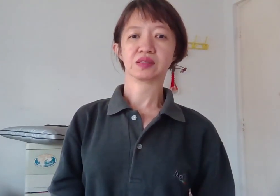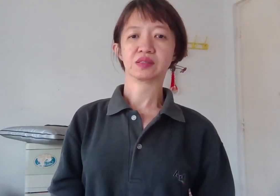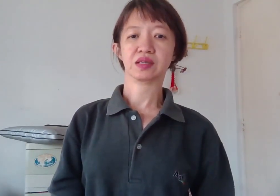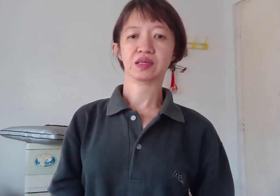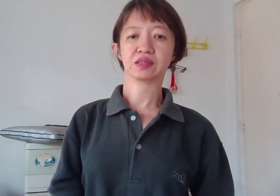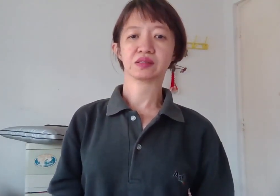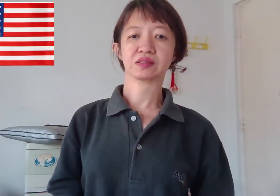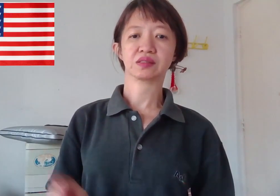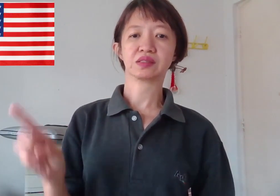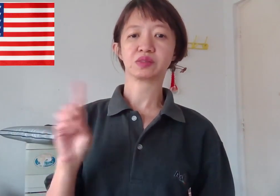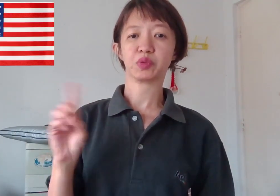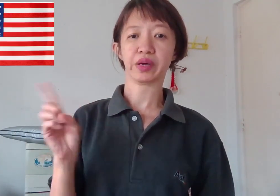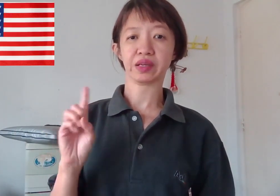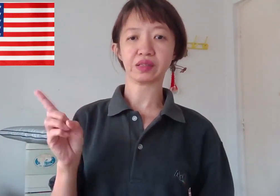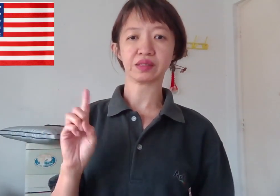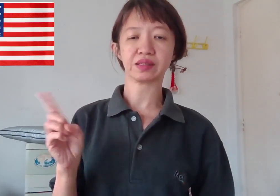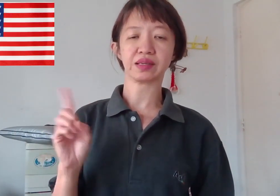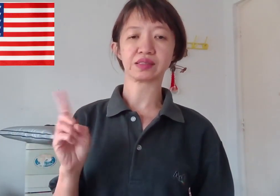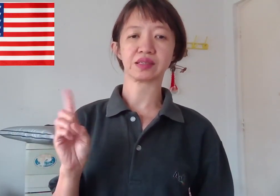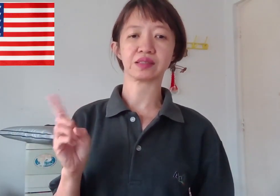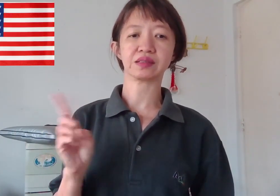And then this is where in ASL.